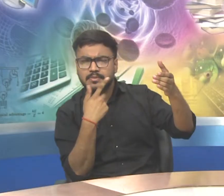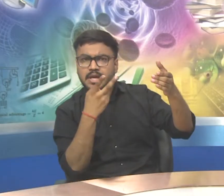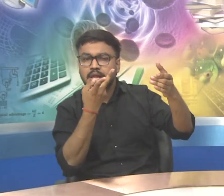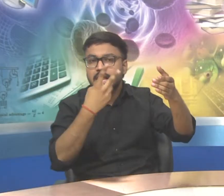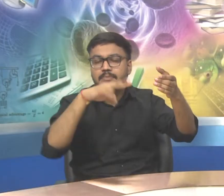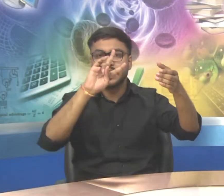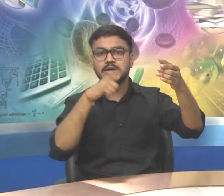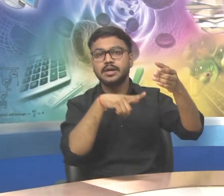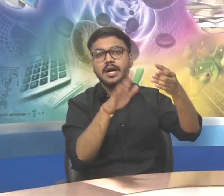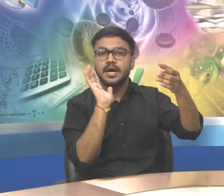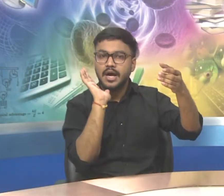sweet,